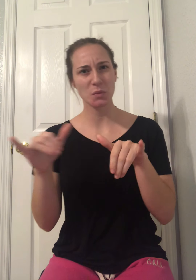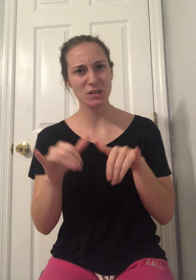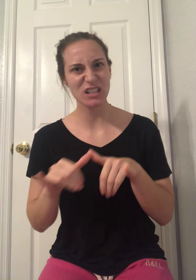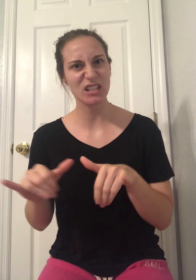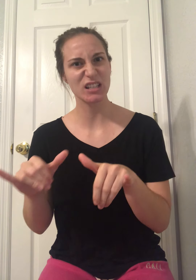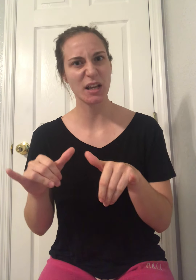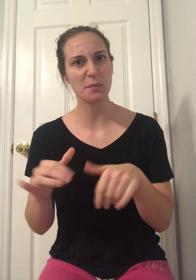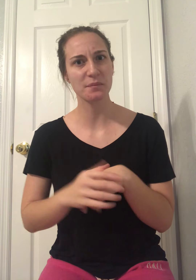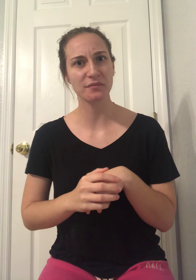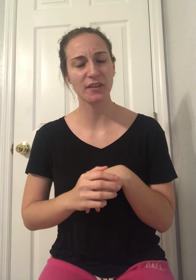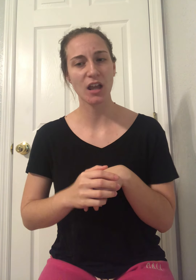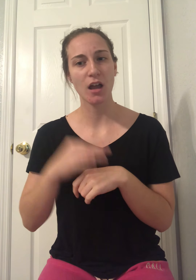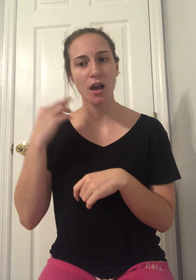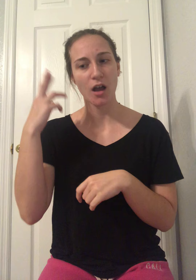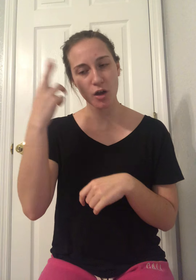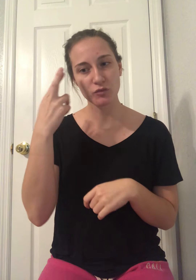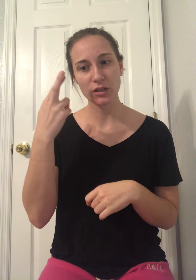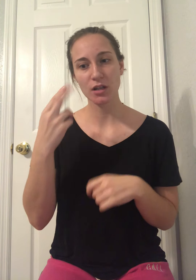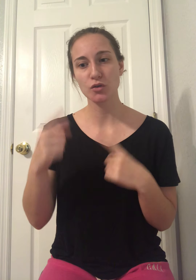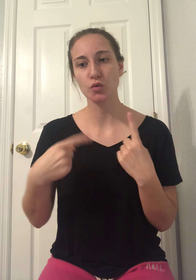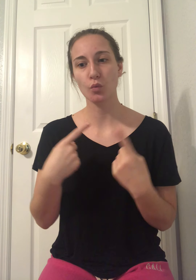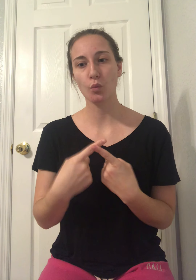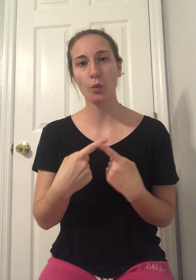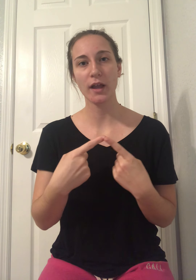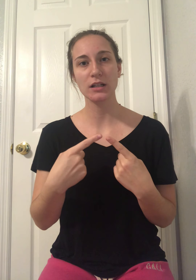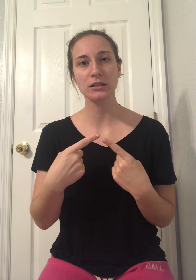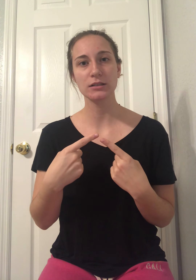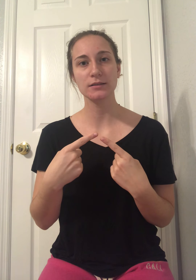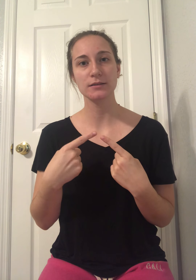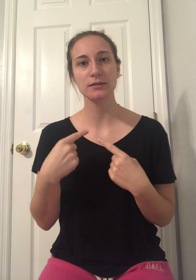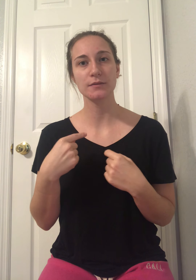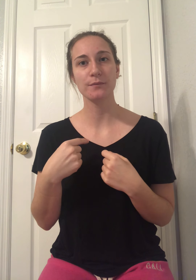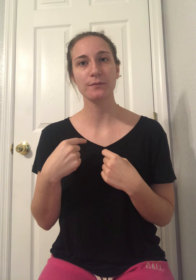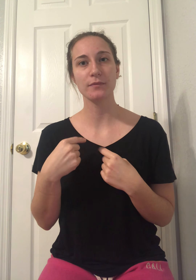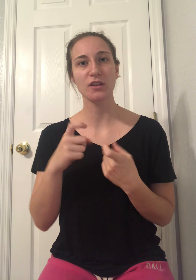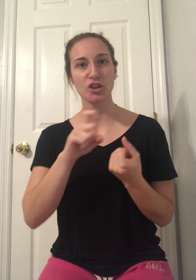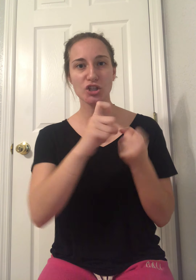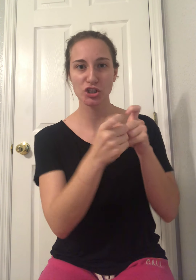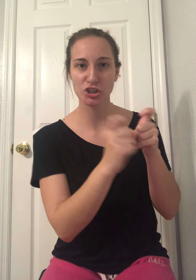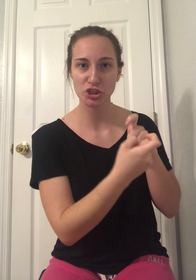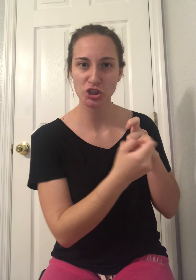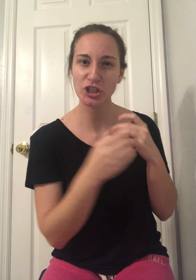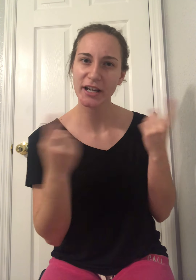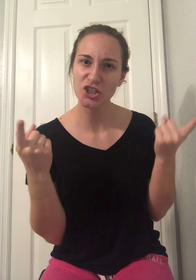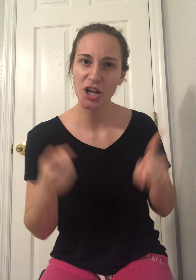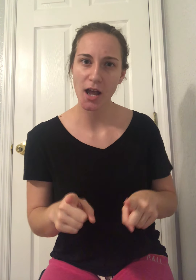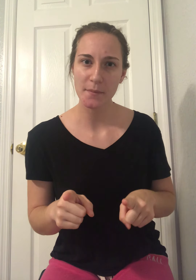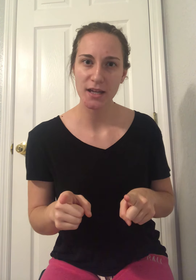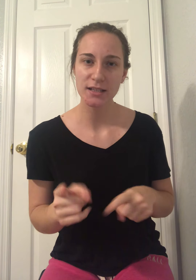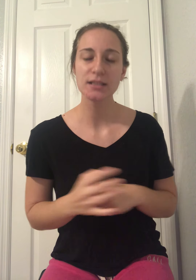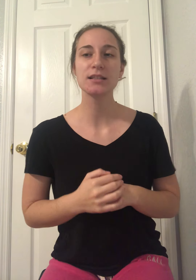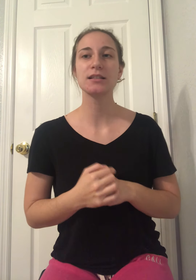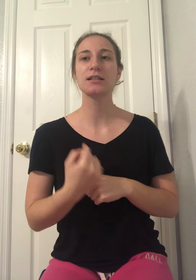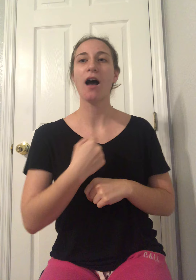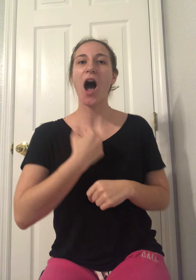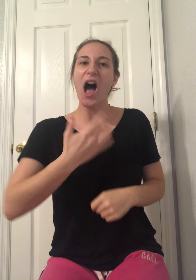of change, I often felt like I'd lost control, like I had lost a part of myself.